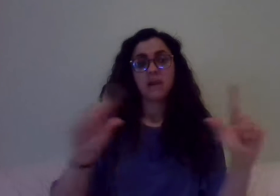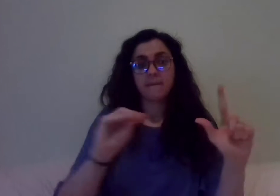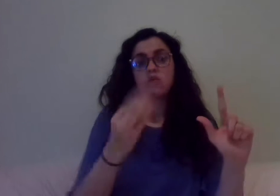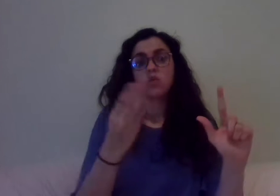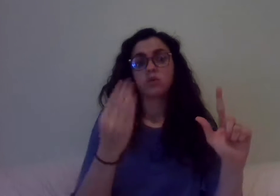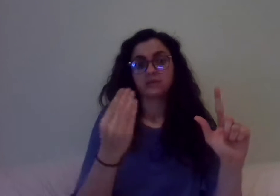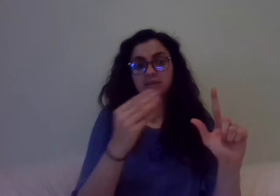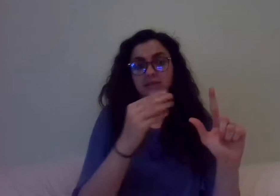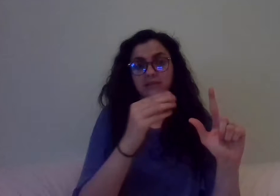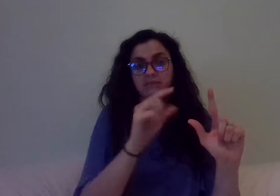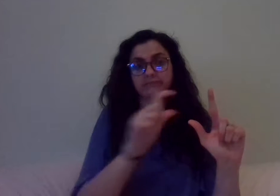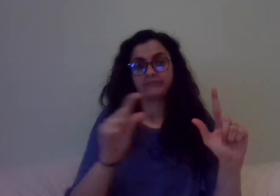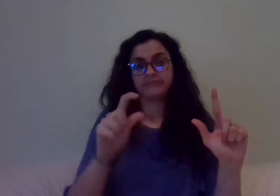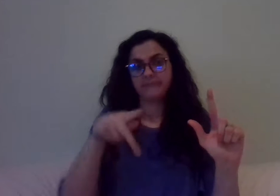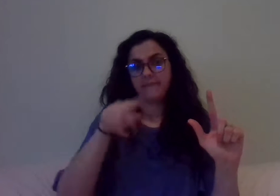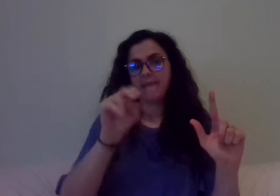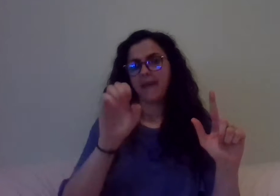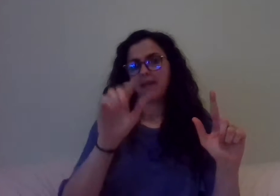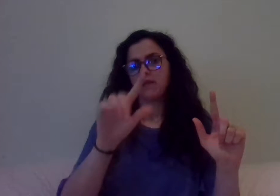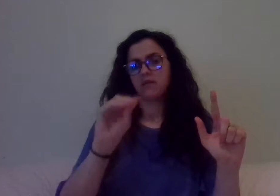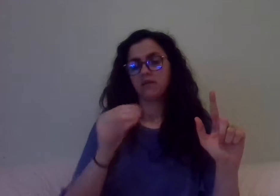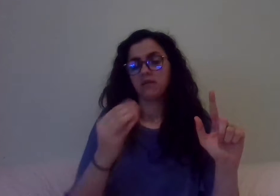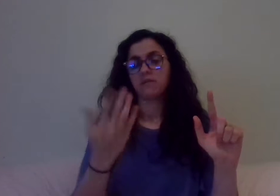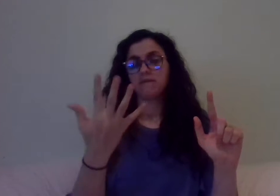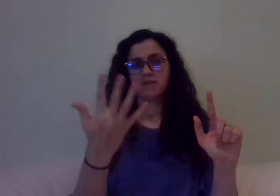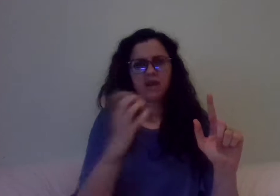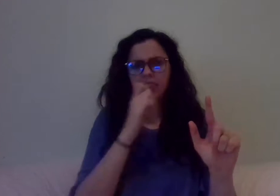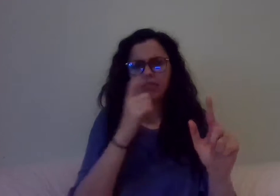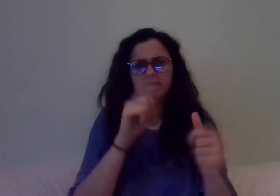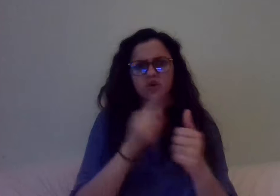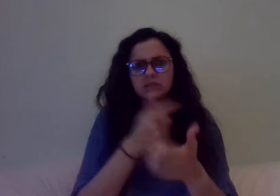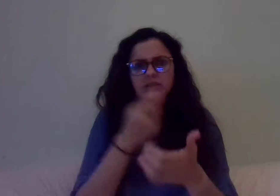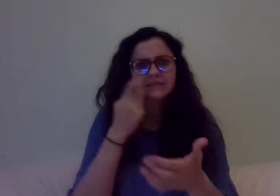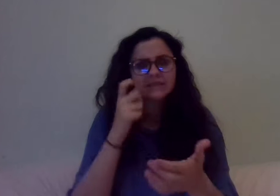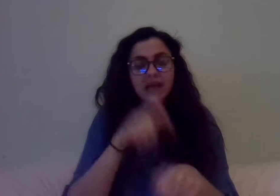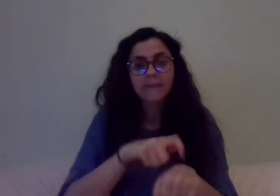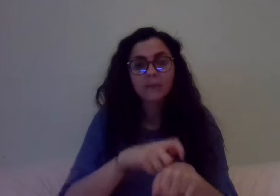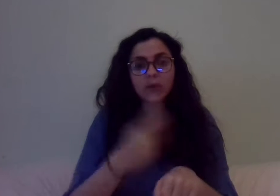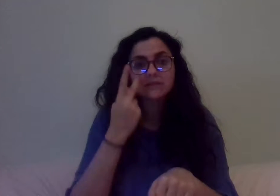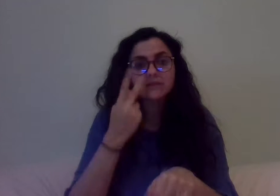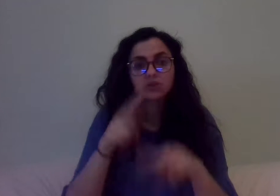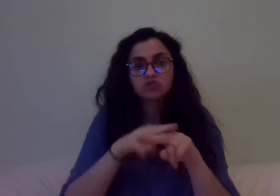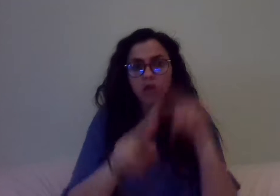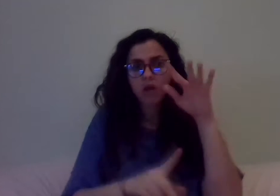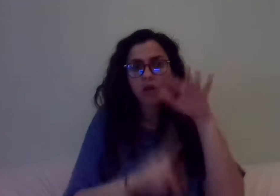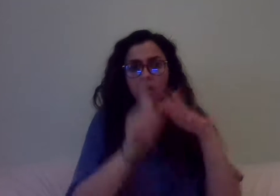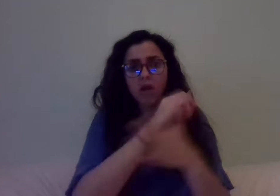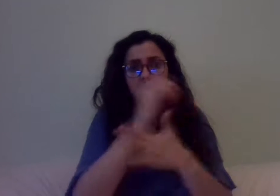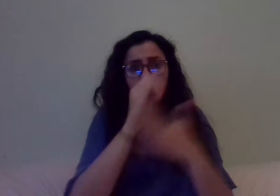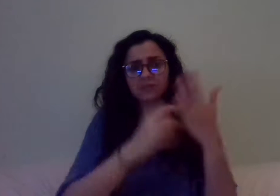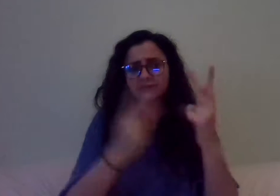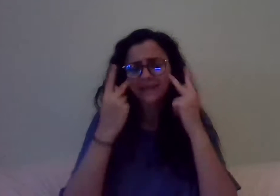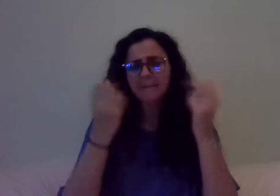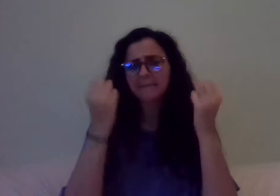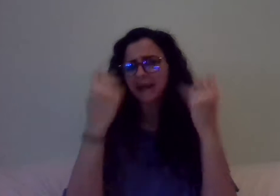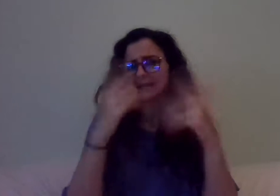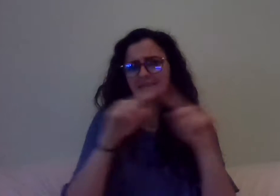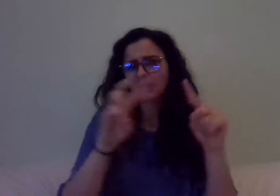time we've seen a train in art. We've looked at many different Western artists, starting with Turner, Rain,